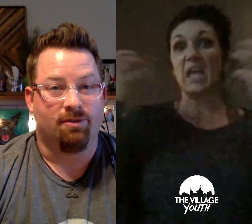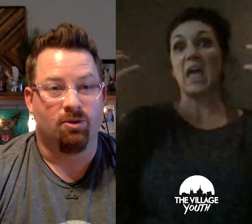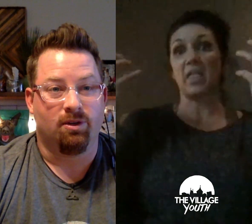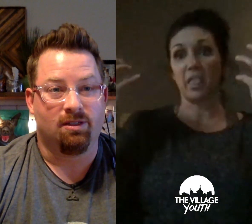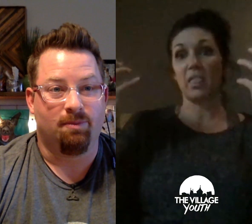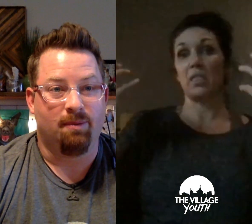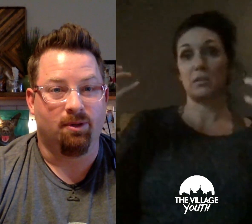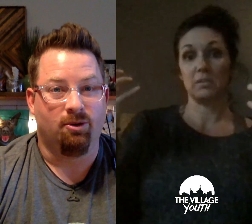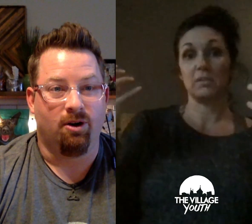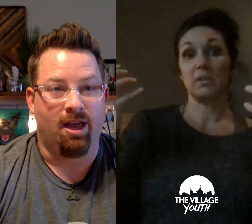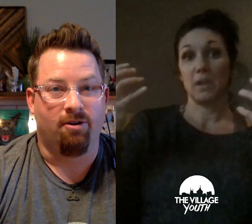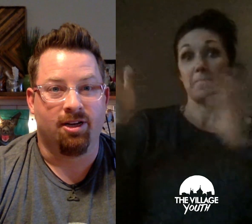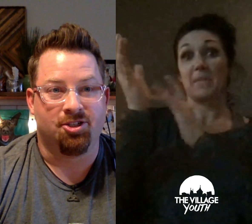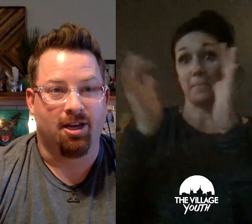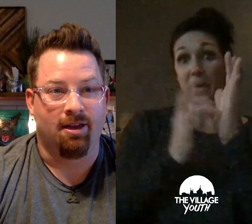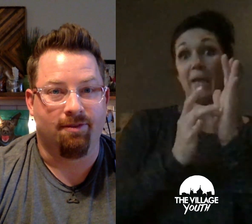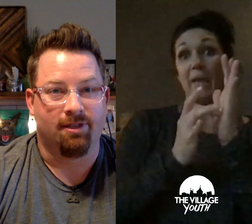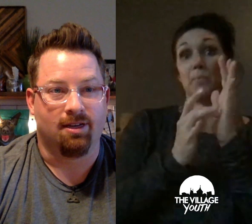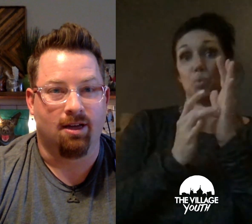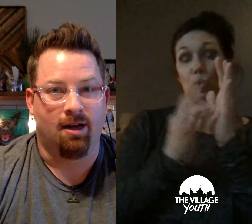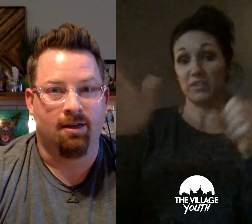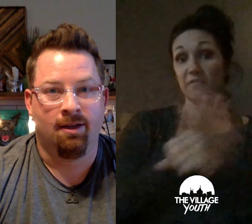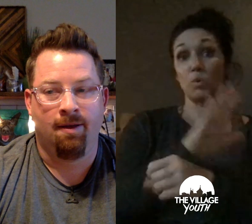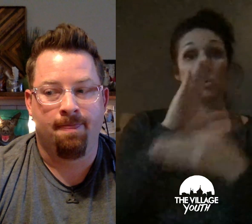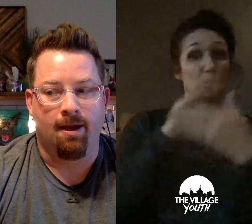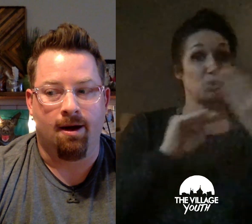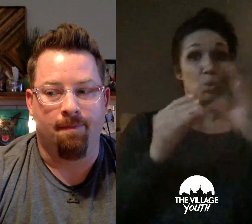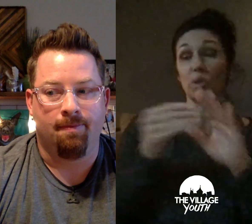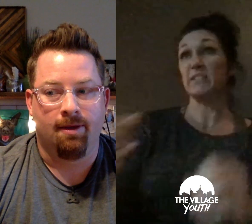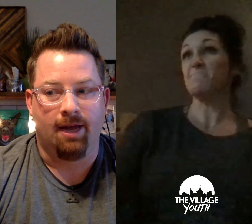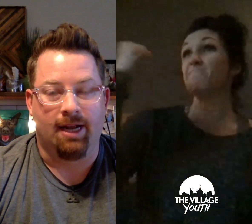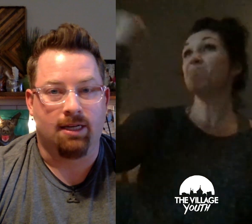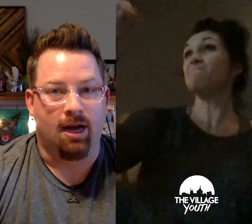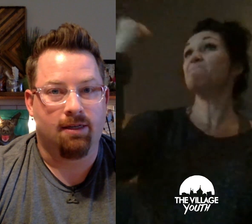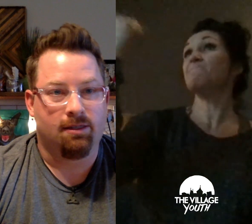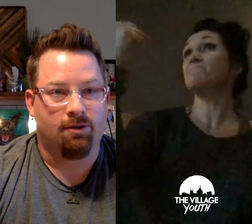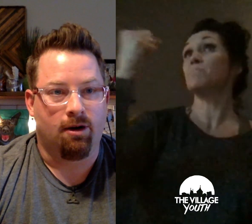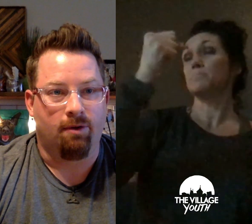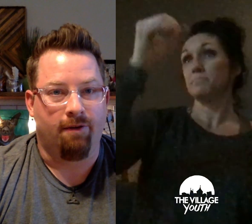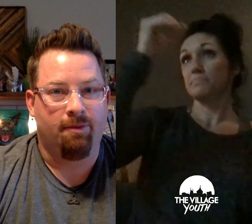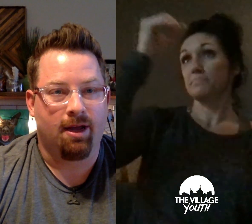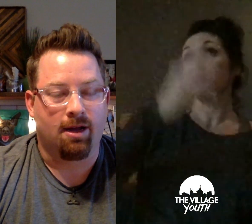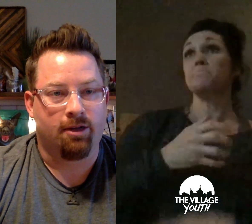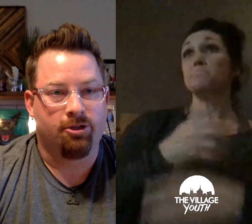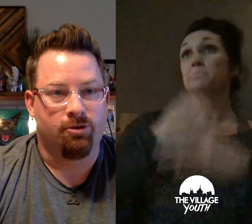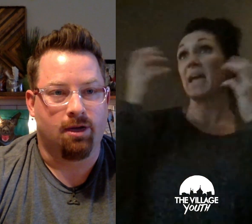full of stories of people who are angry and shaking a fist at God. And God doesn't